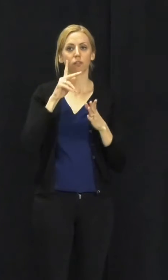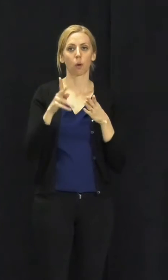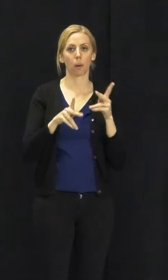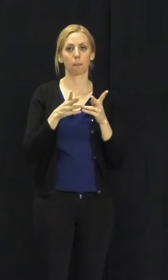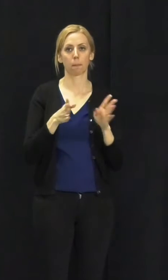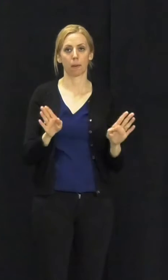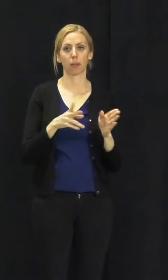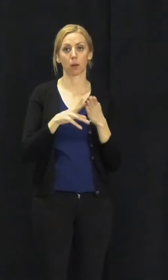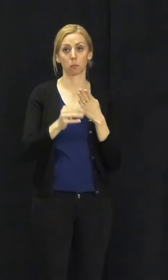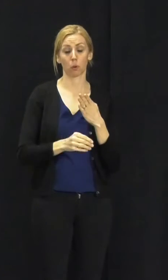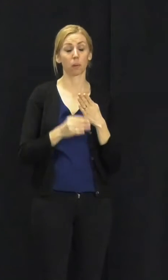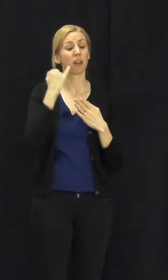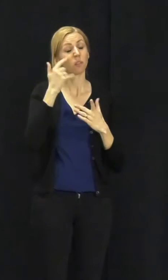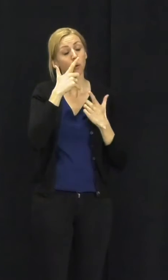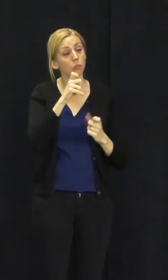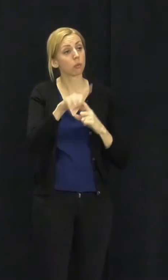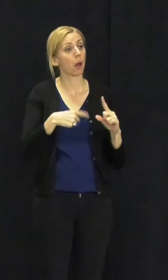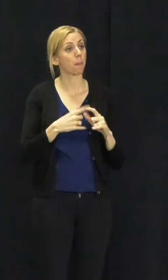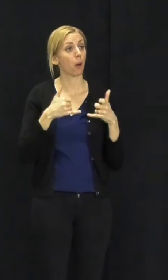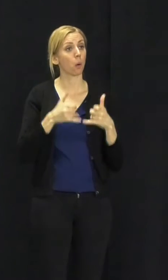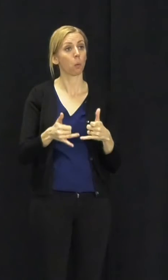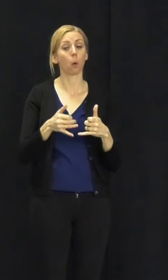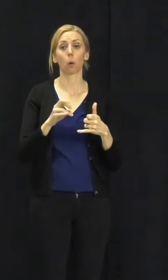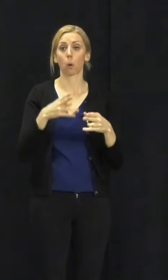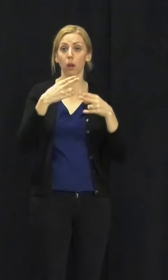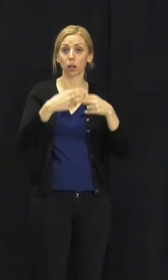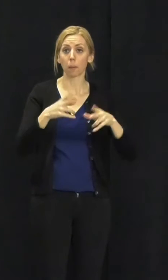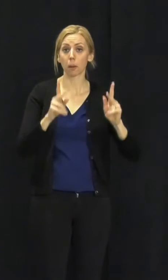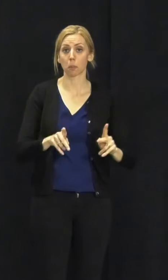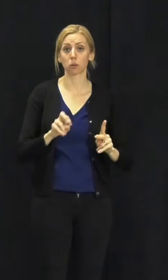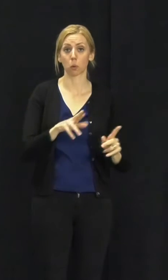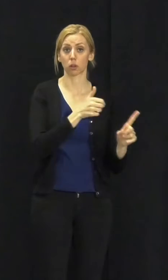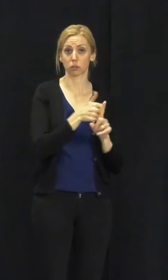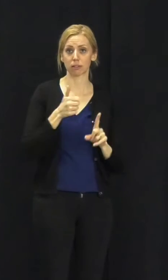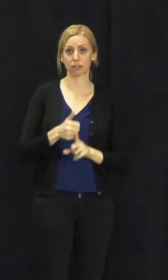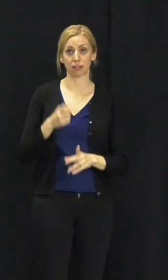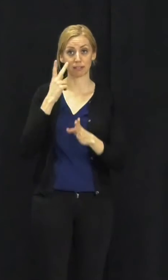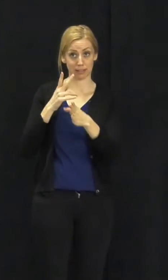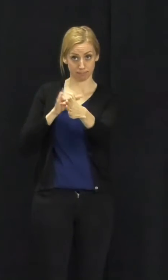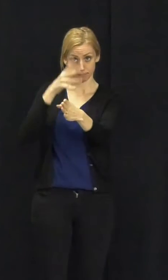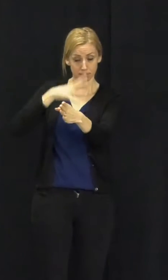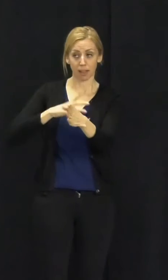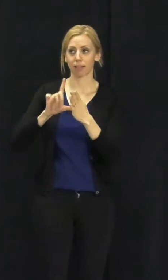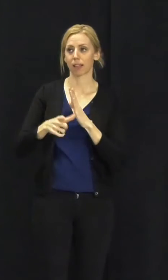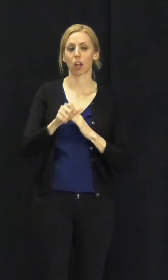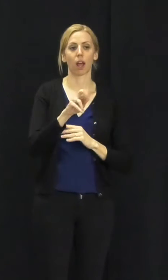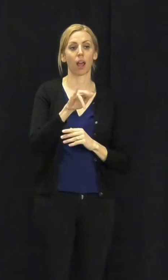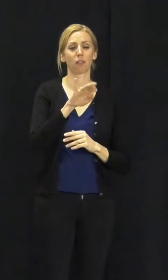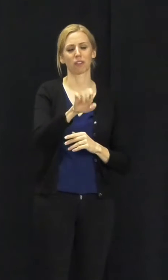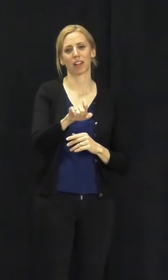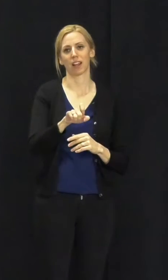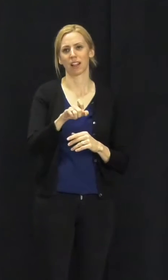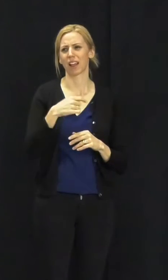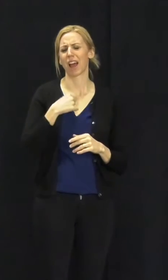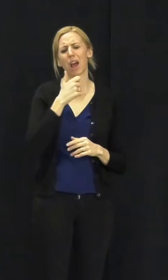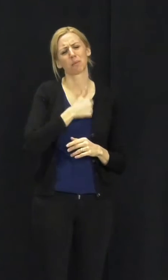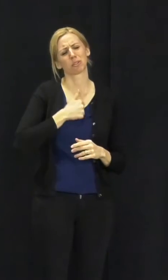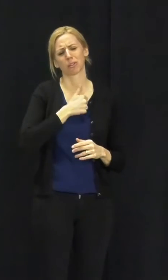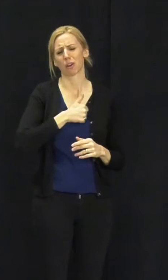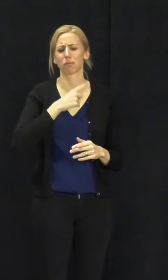So sort of holding that then, I want to move forward with a handful of recommendations that I have that are in no